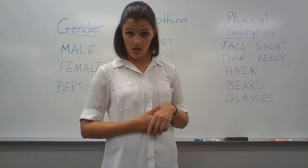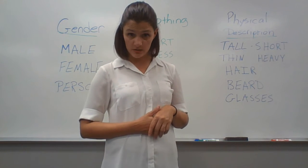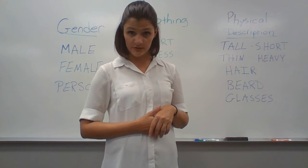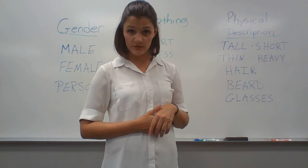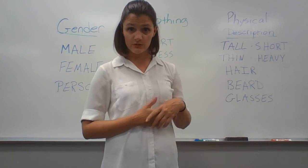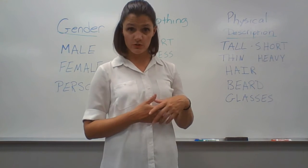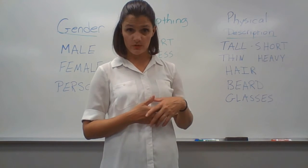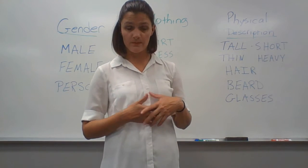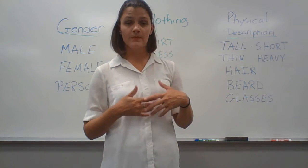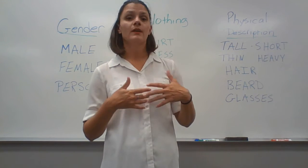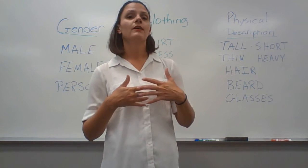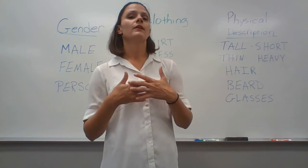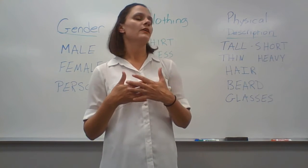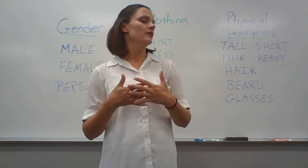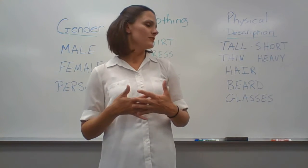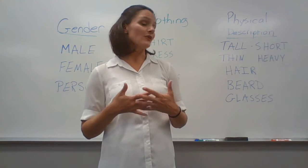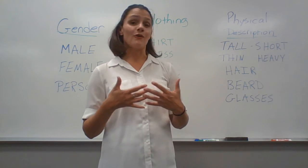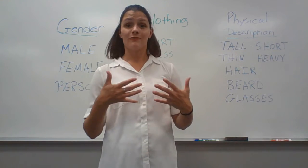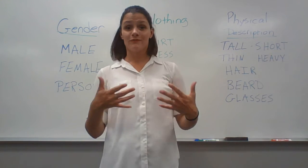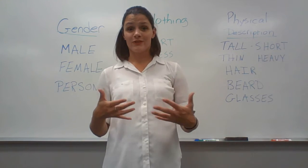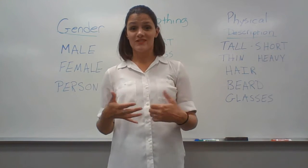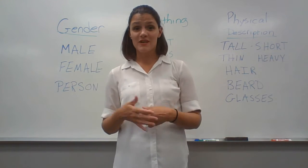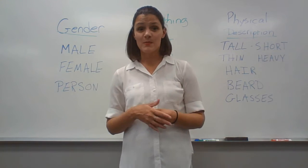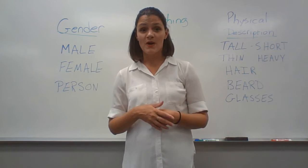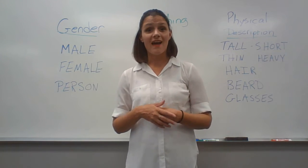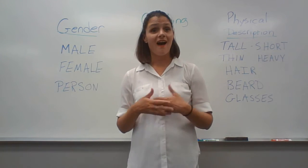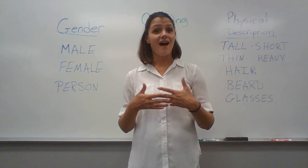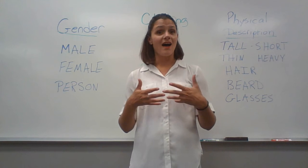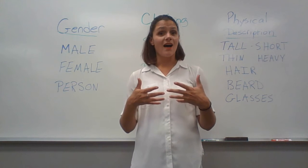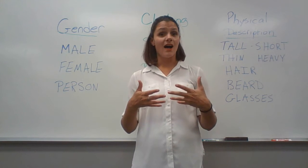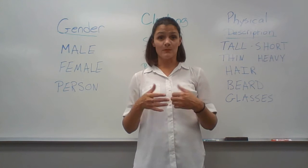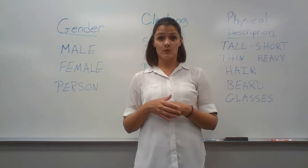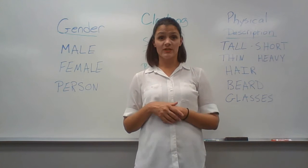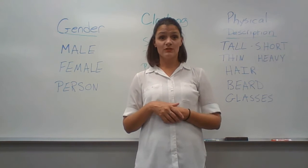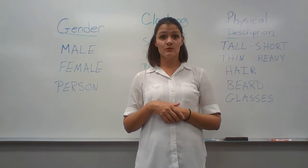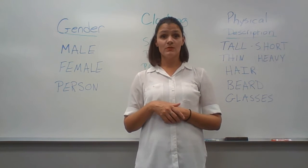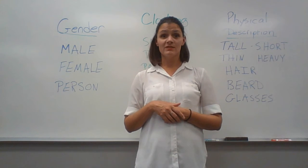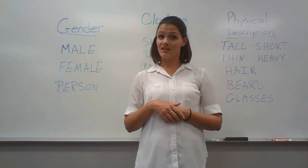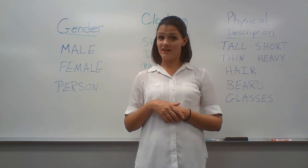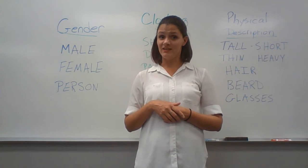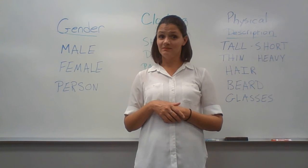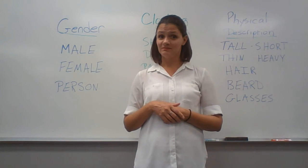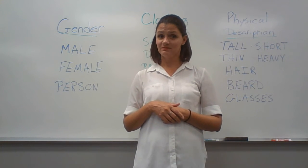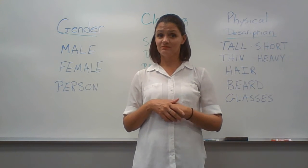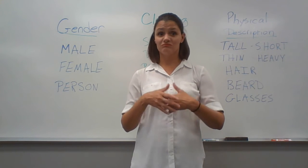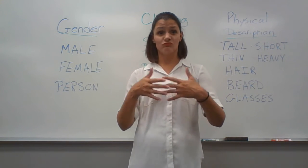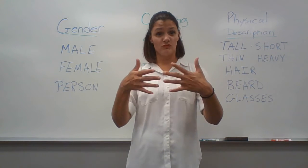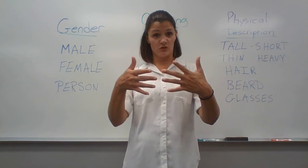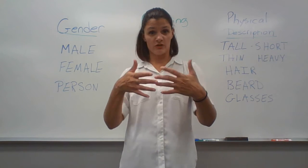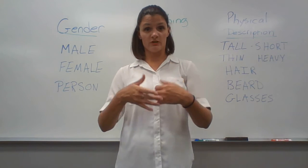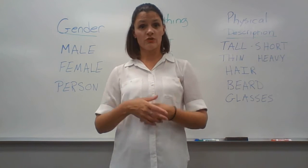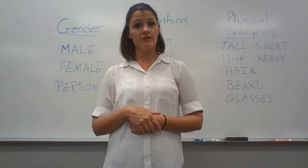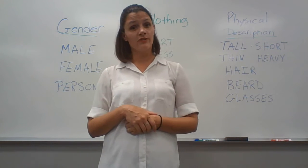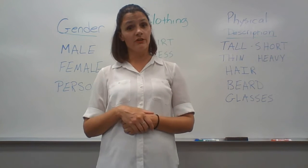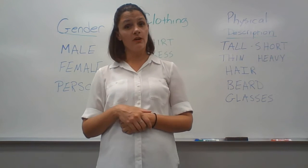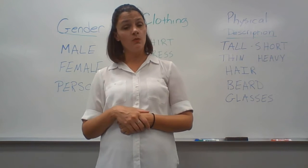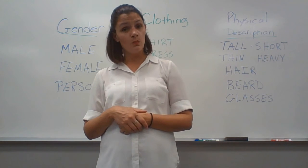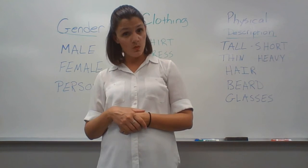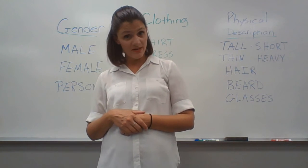color to them. So for this next part, I'm going to sign. You're going to try to figure out what I